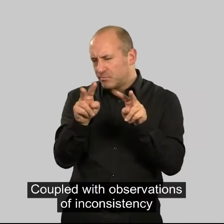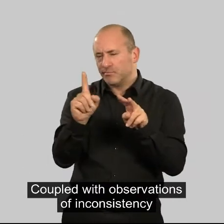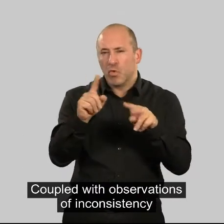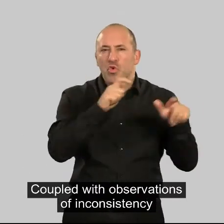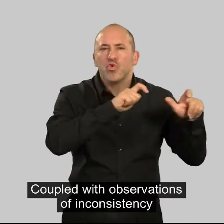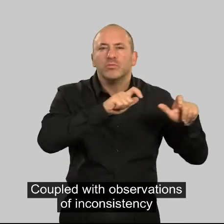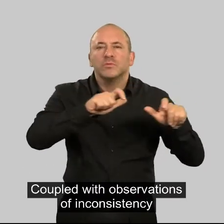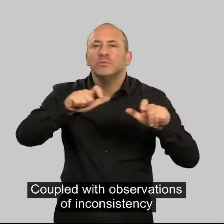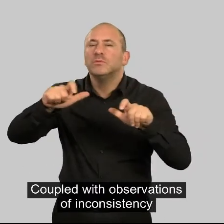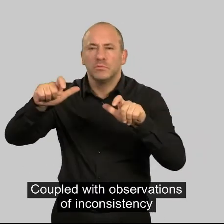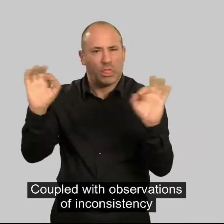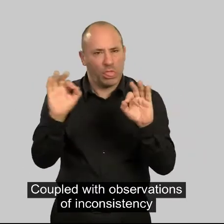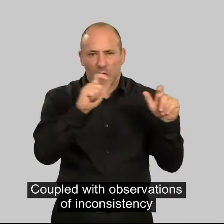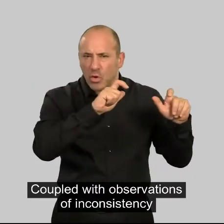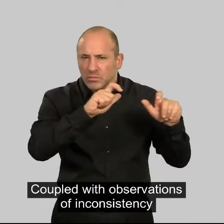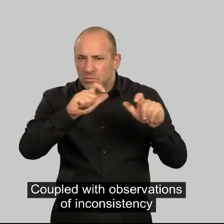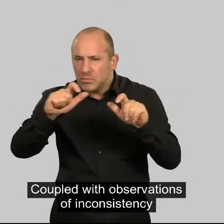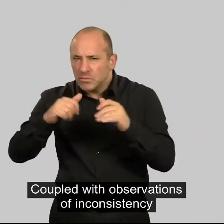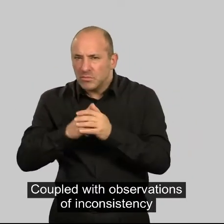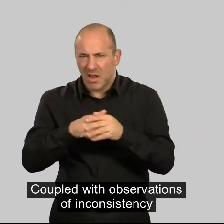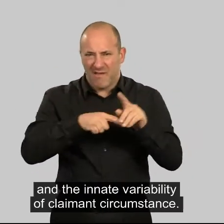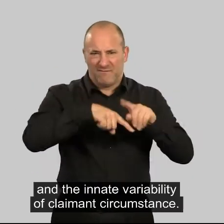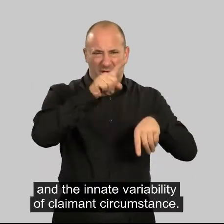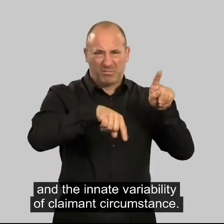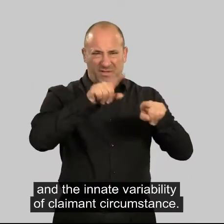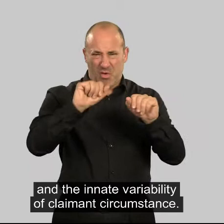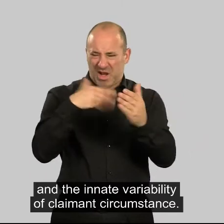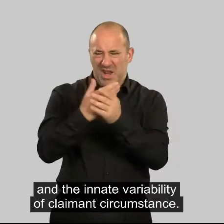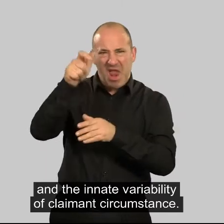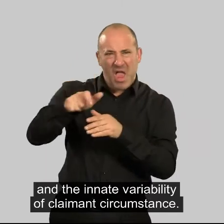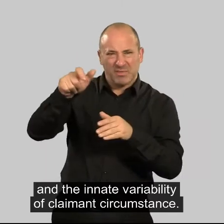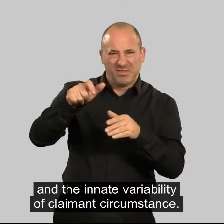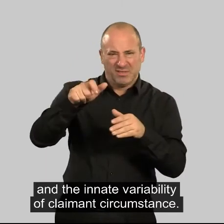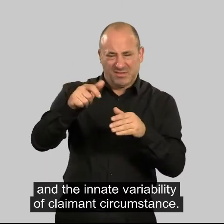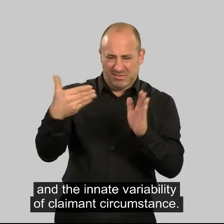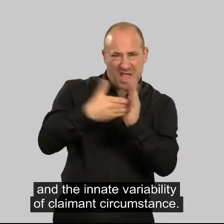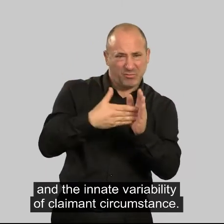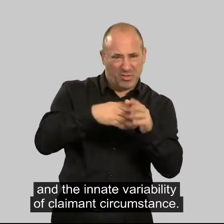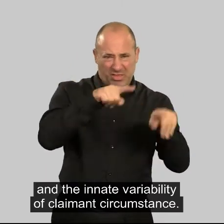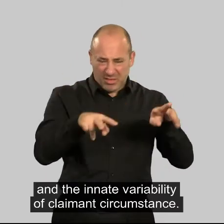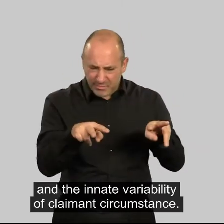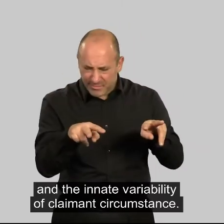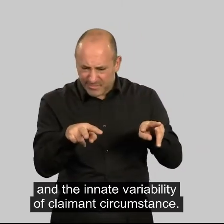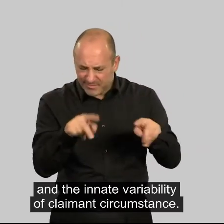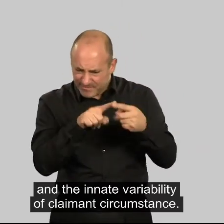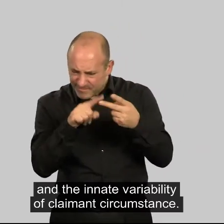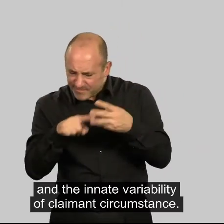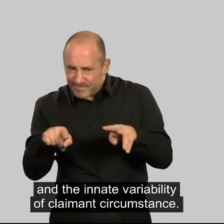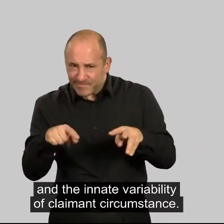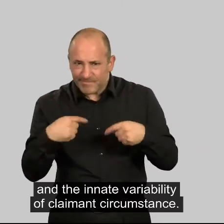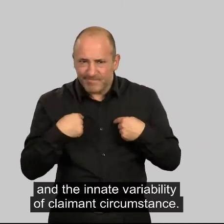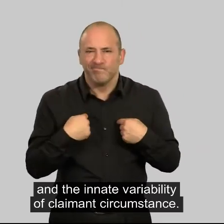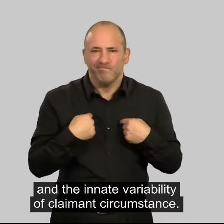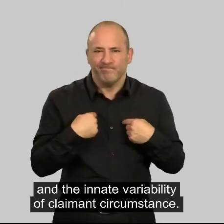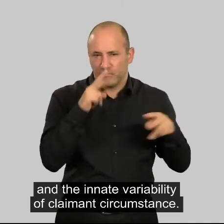with observations of inconsistency and the innate variability of claimant circumstance.